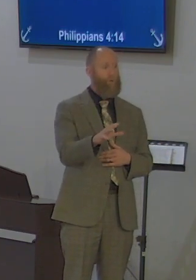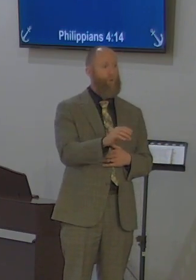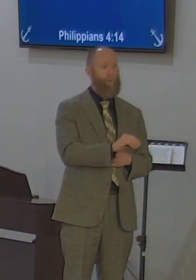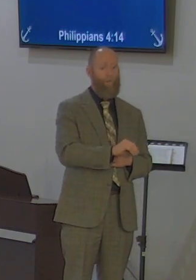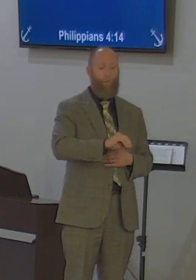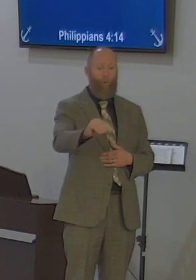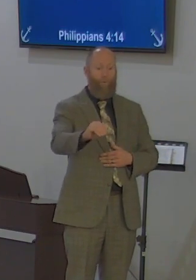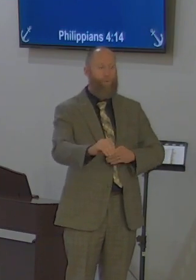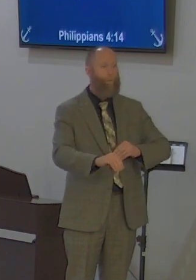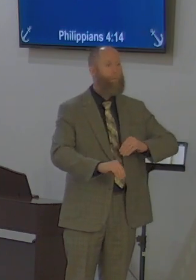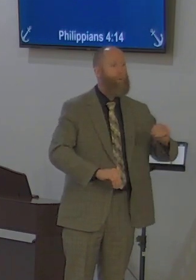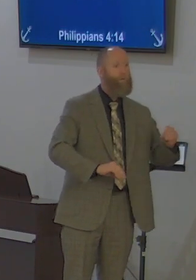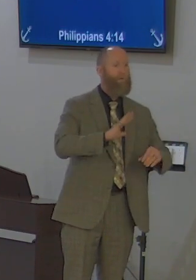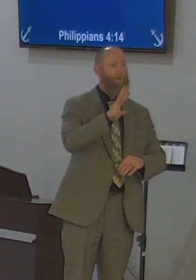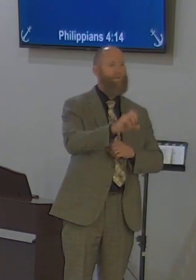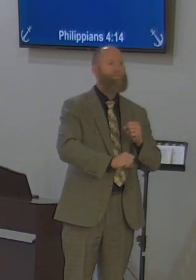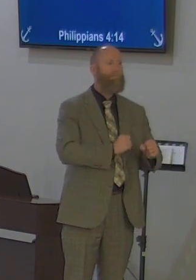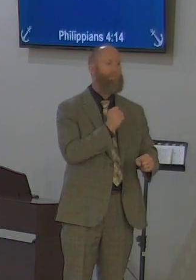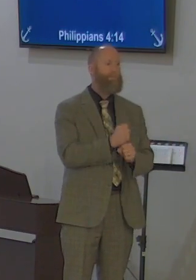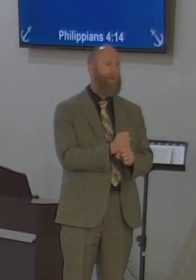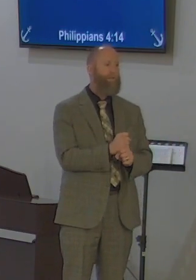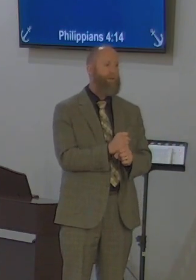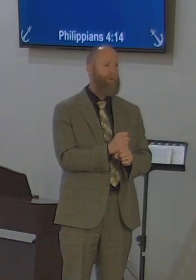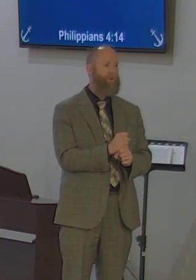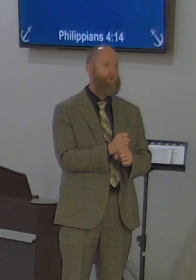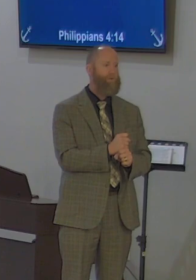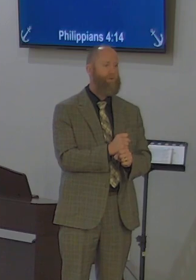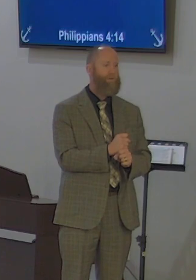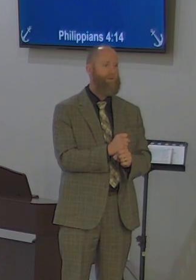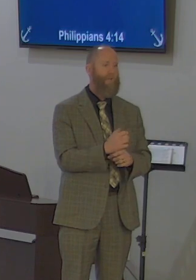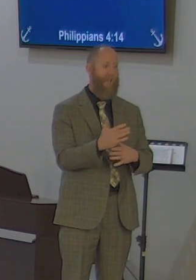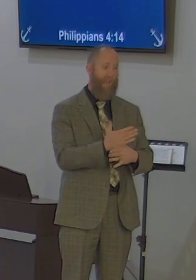That's just about enough time to figure out which of you he doesn't like.